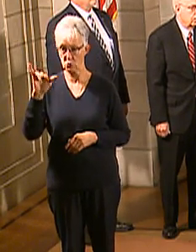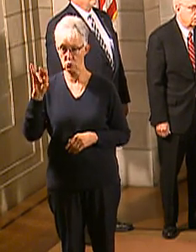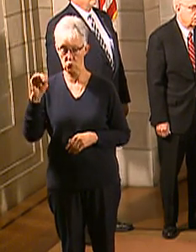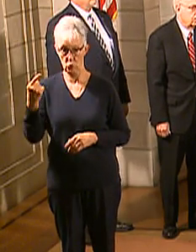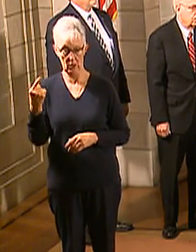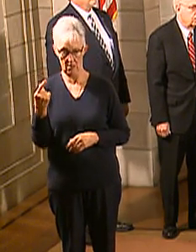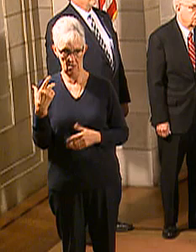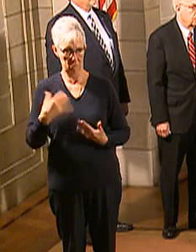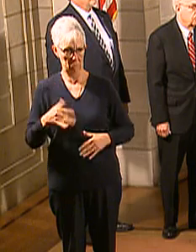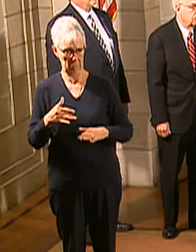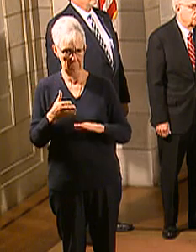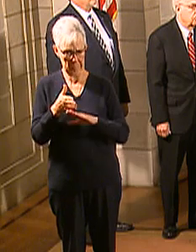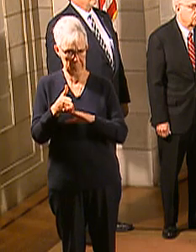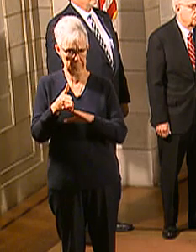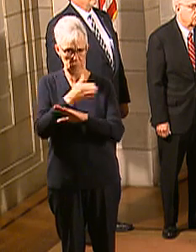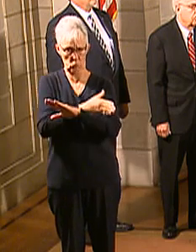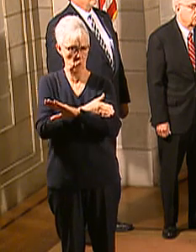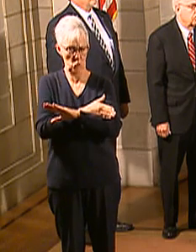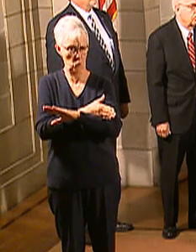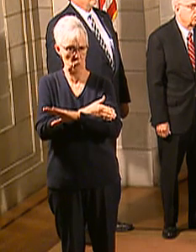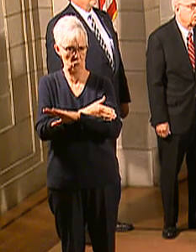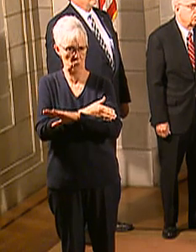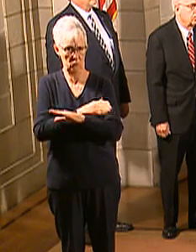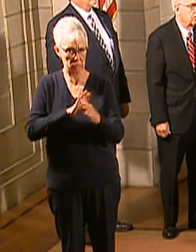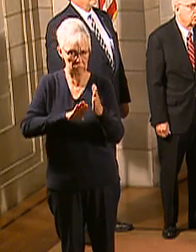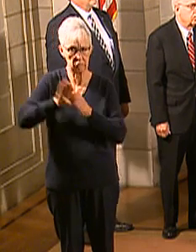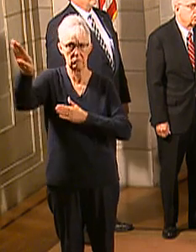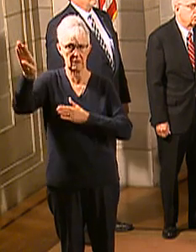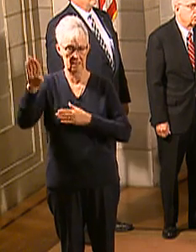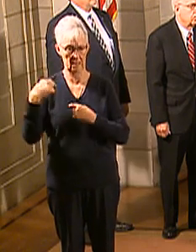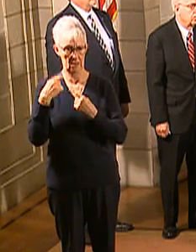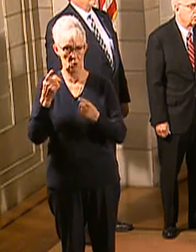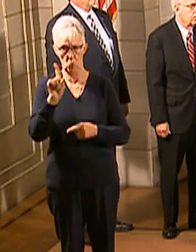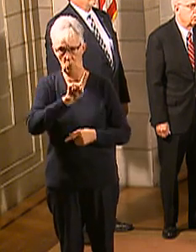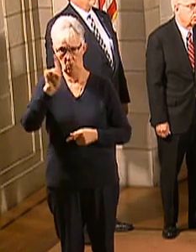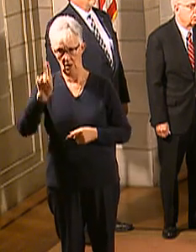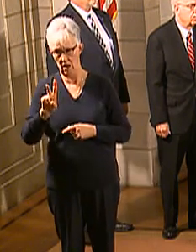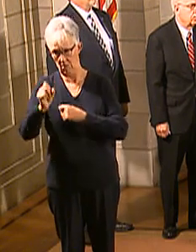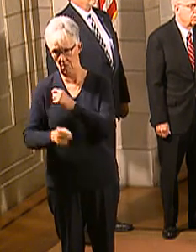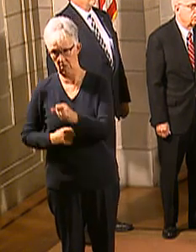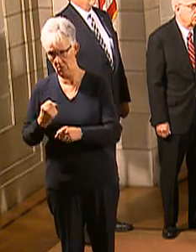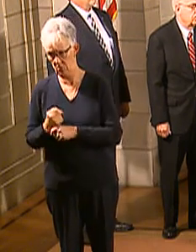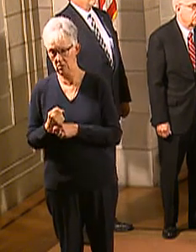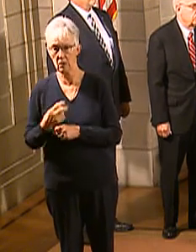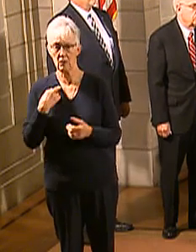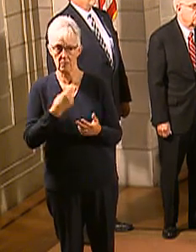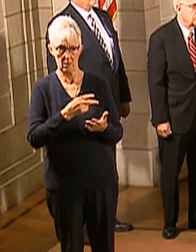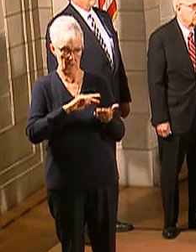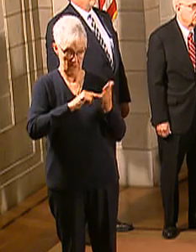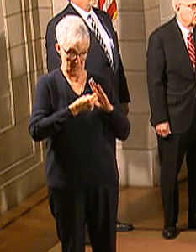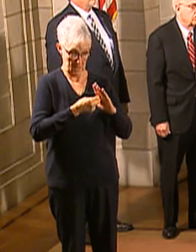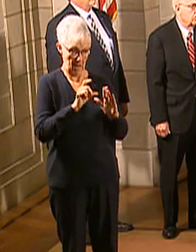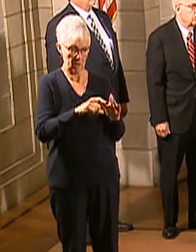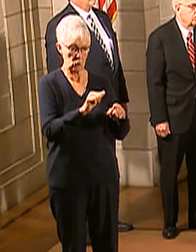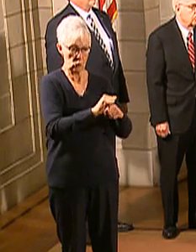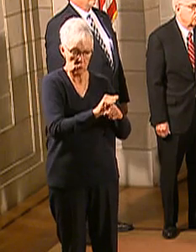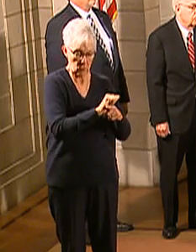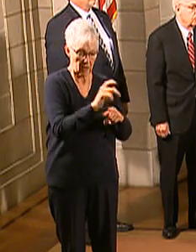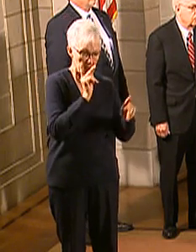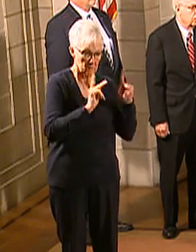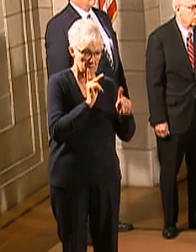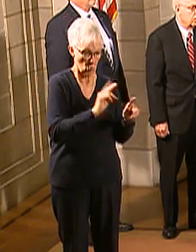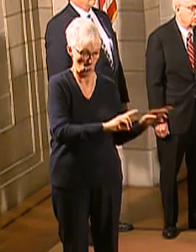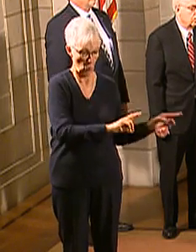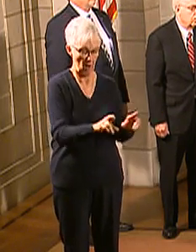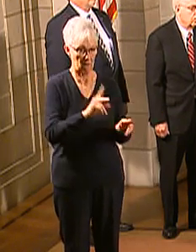over the course of the last year and a half. And that means we need to be able to get people trained to be able to take those jobs. And